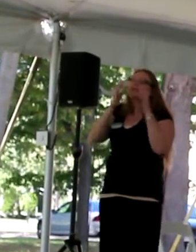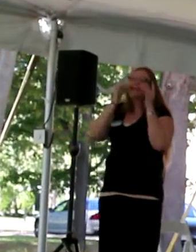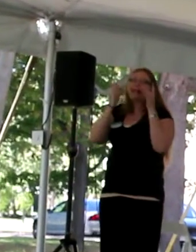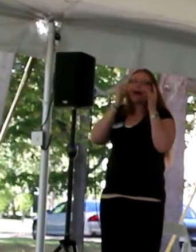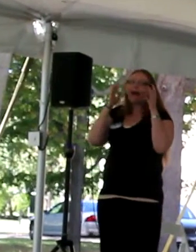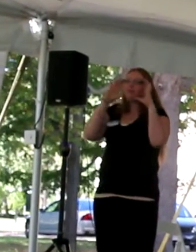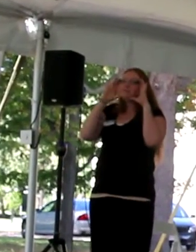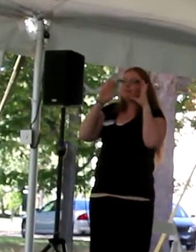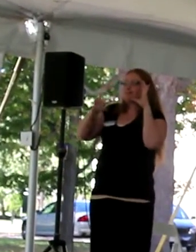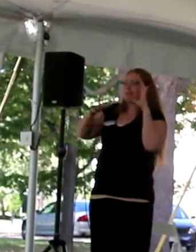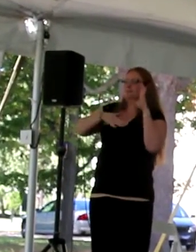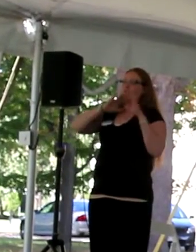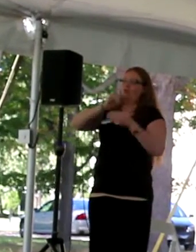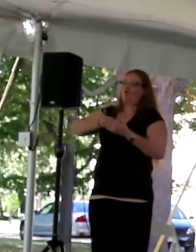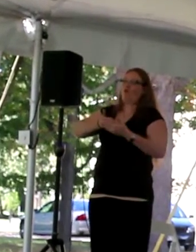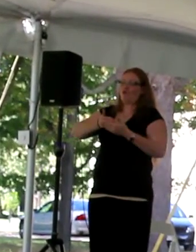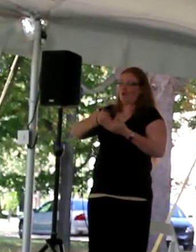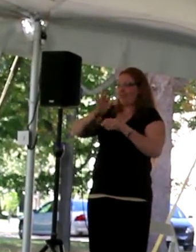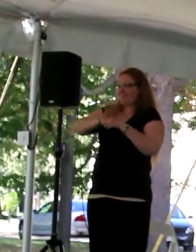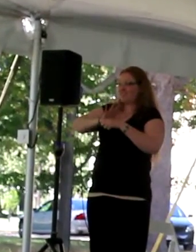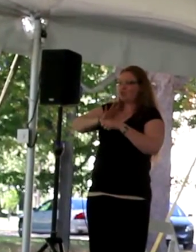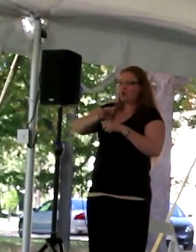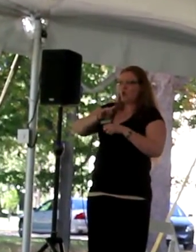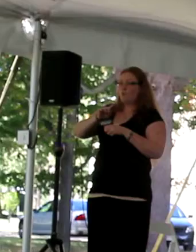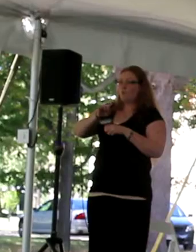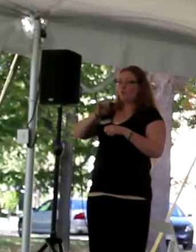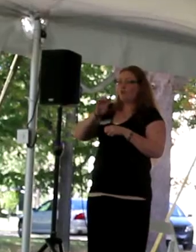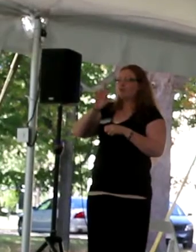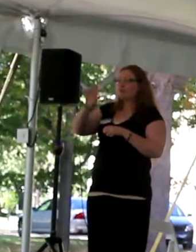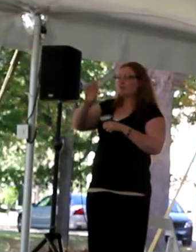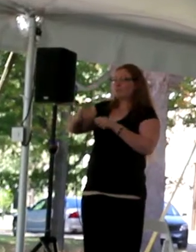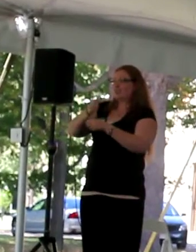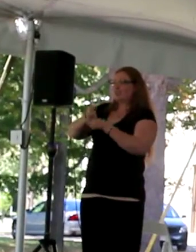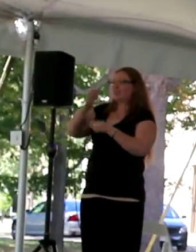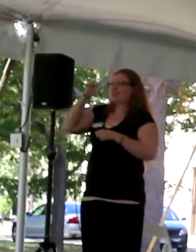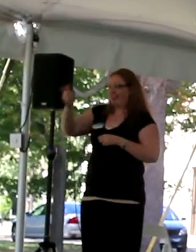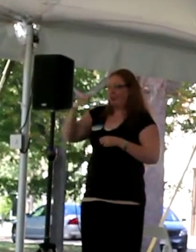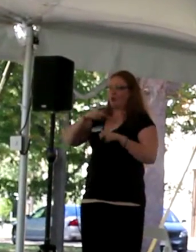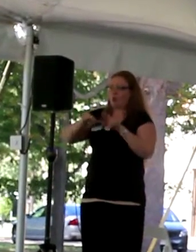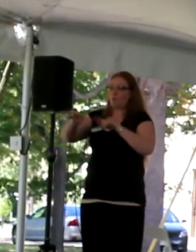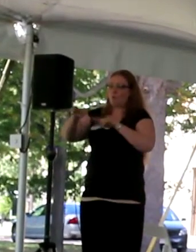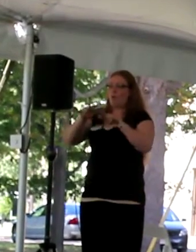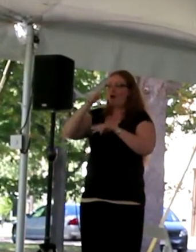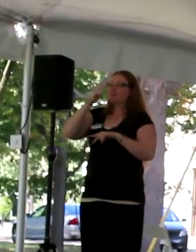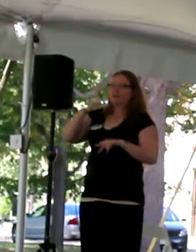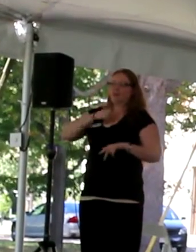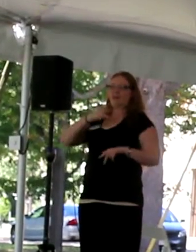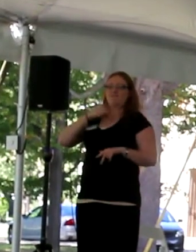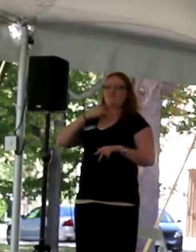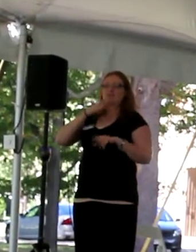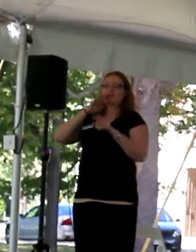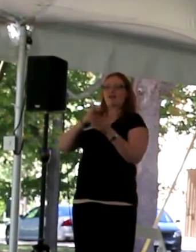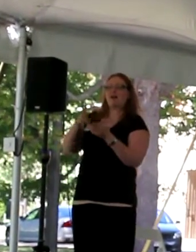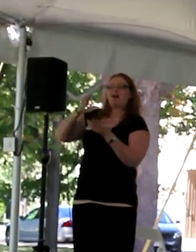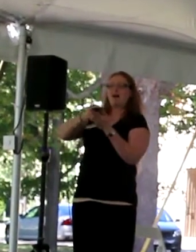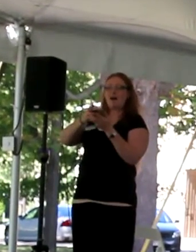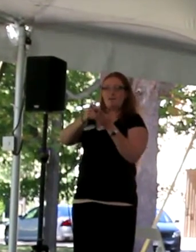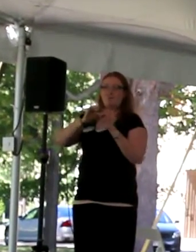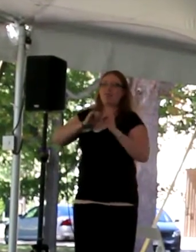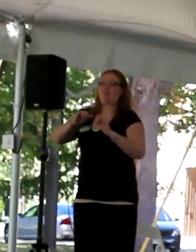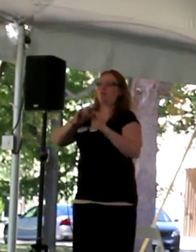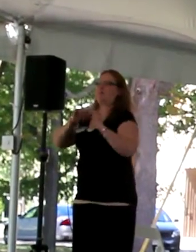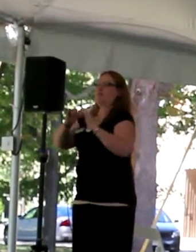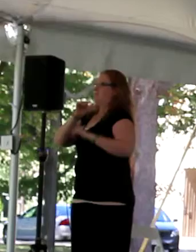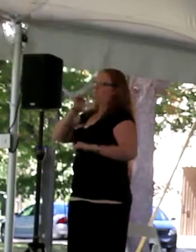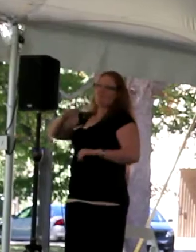that was my daughter, and she says in the video, like 3 years later, I walk because it makes me feel like I belong and I'm not alone. So